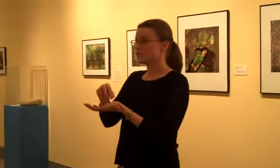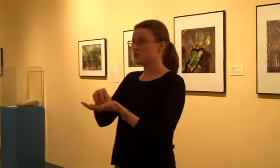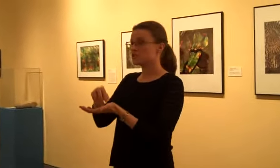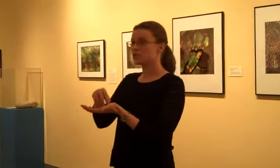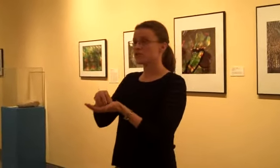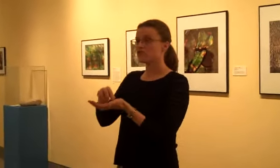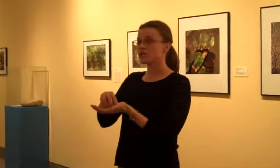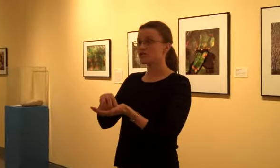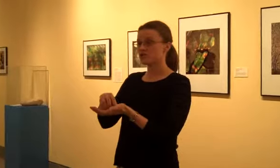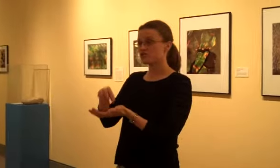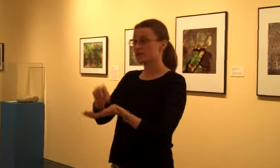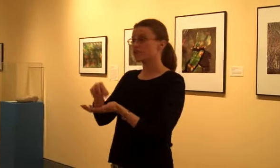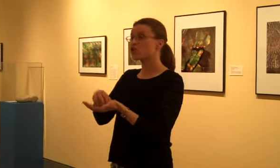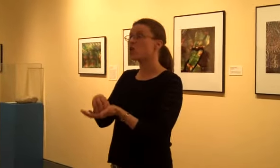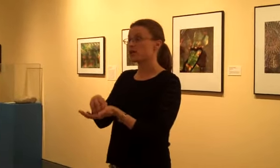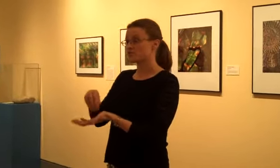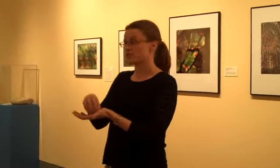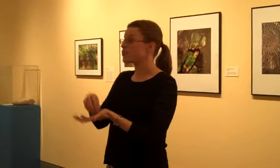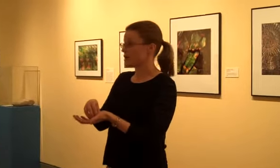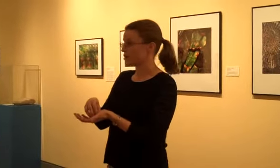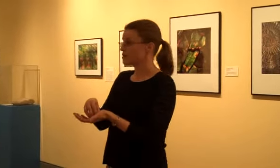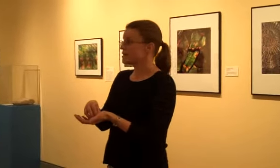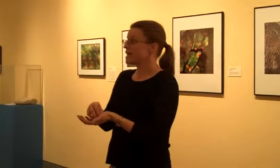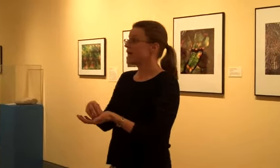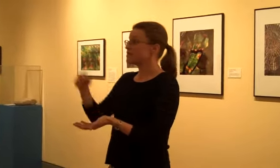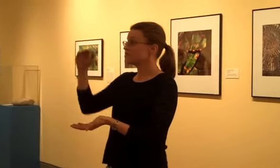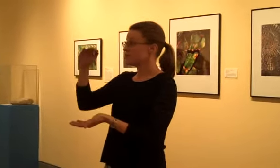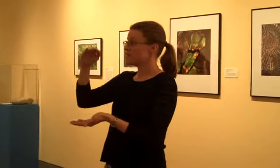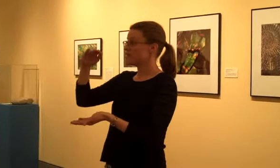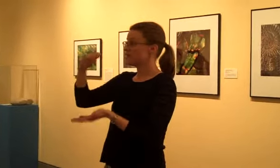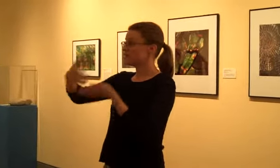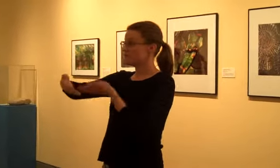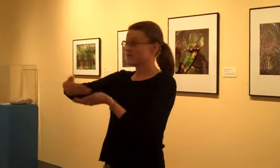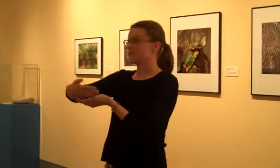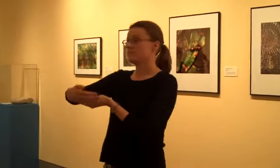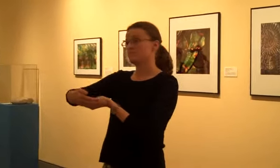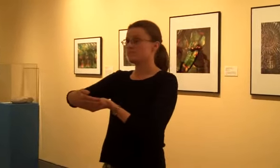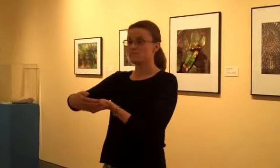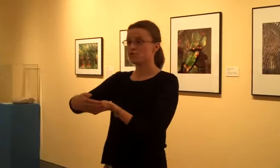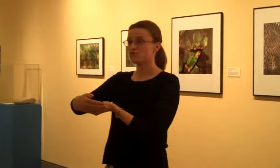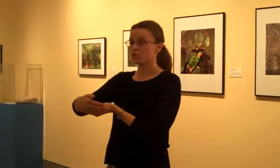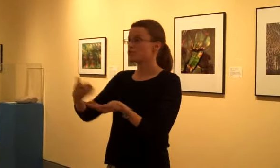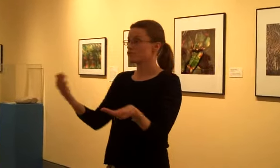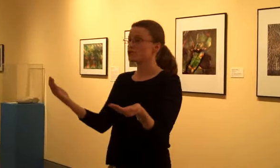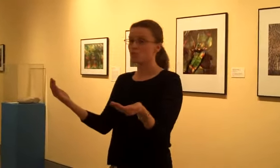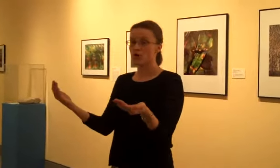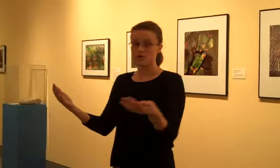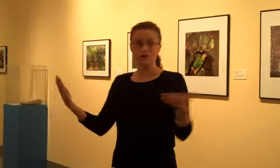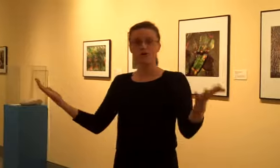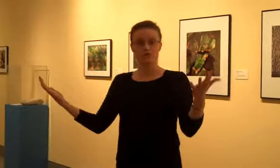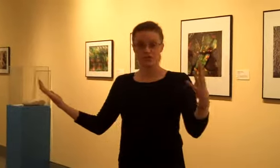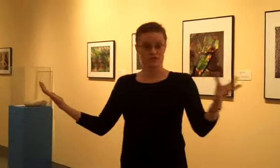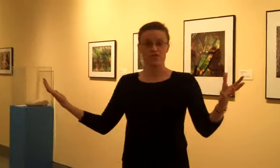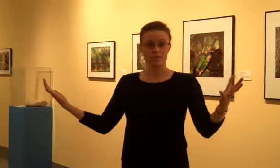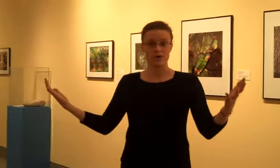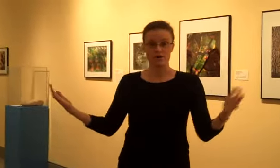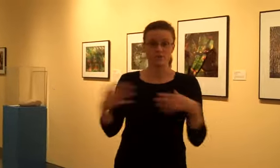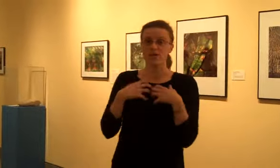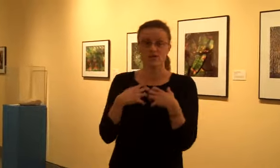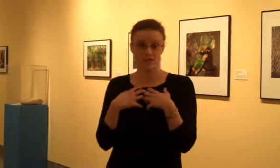these living creatures get caught somewhere, and then usually they're near water. All creatures need water. We all need